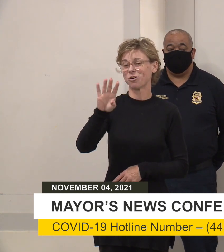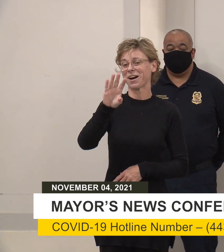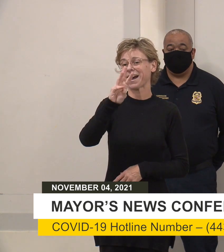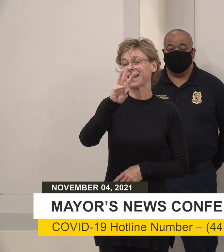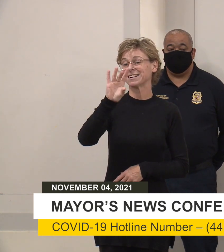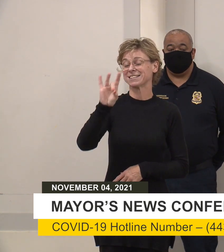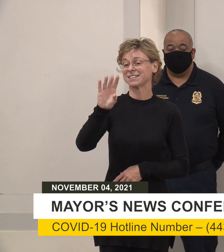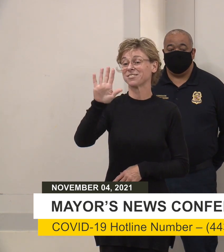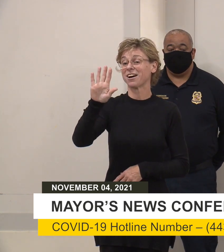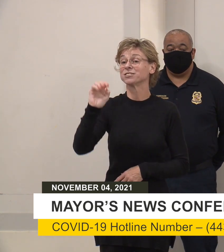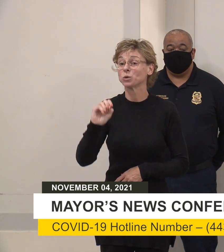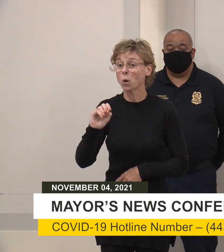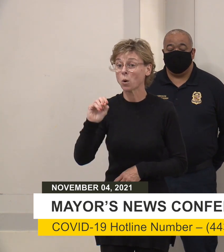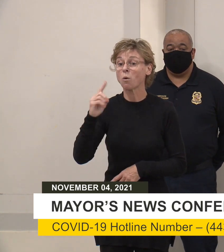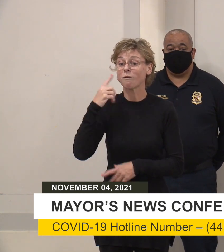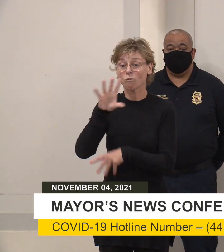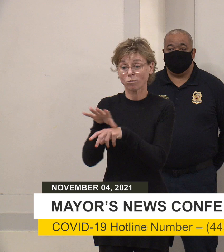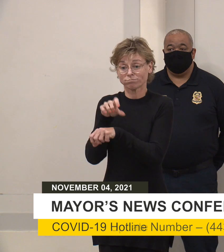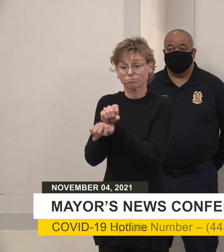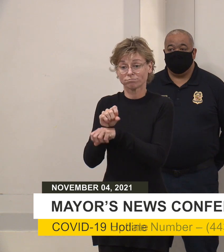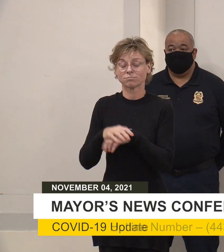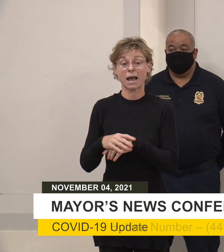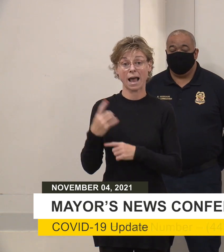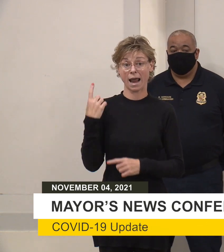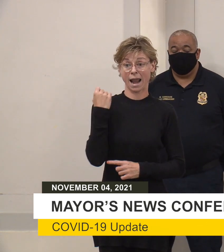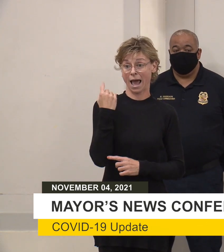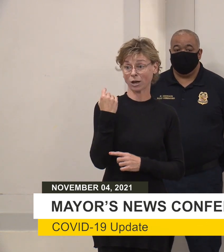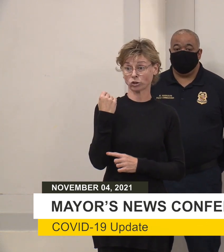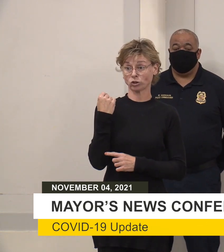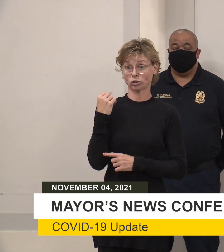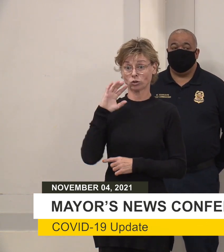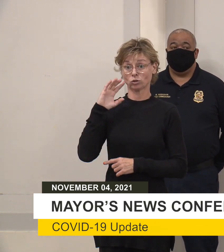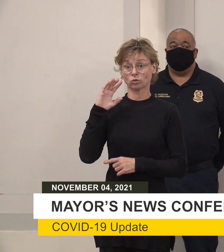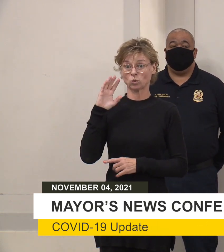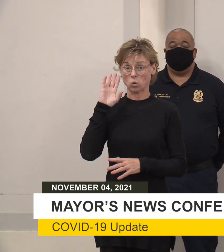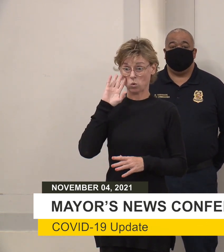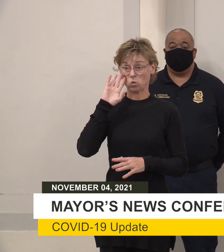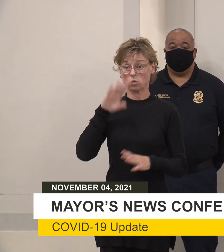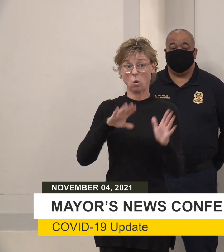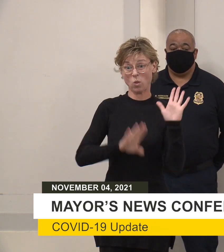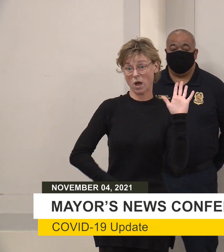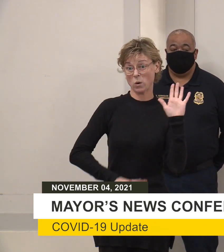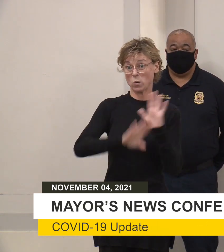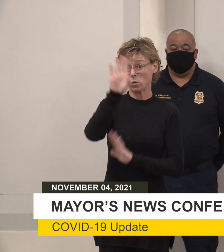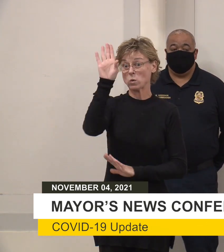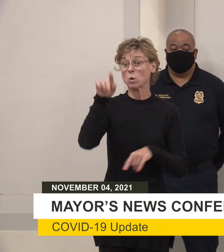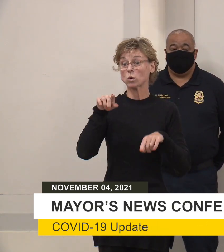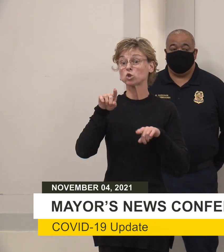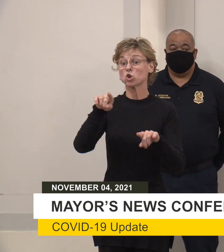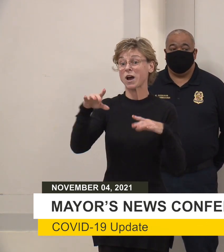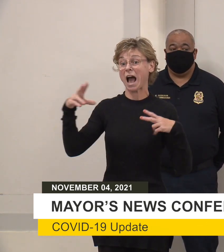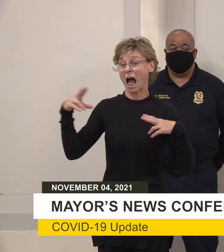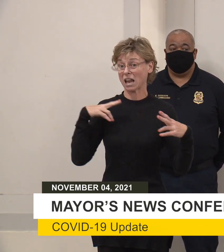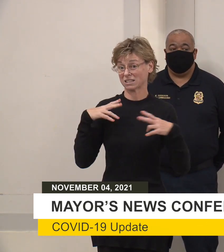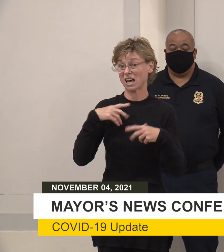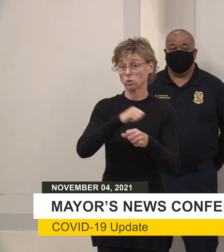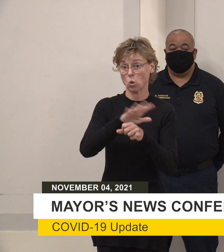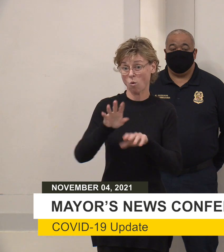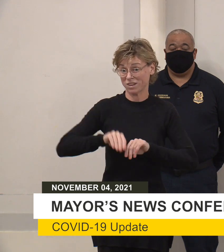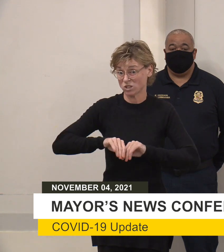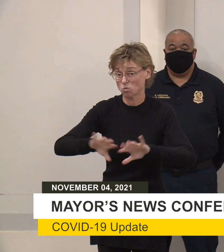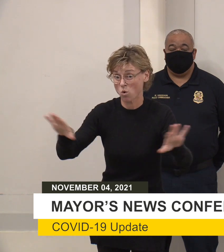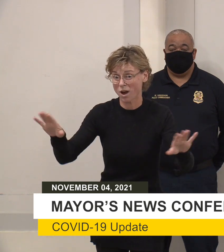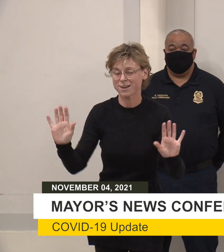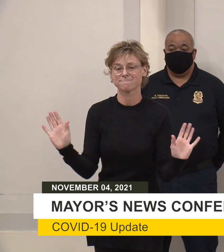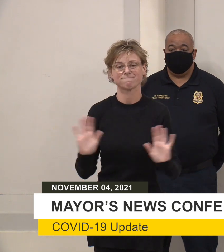443-984-8650 to schedule an appointment. Last year, we know we saw a spike in COVID transmission over the holidays, and we want to